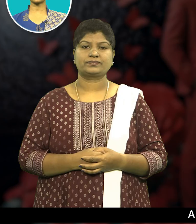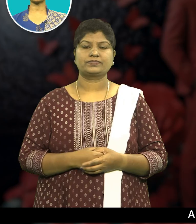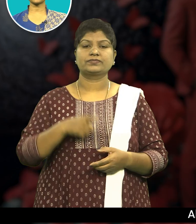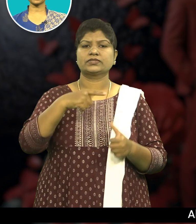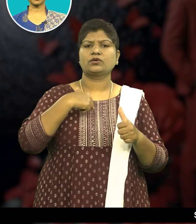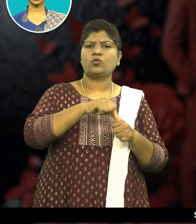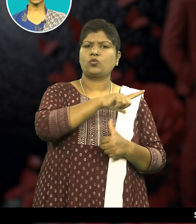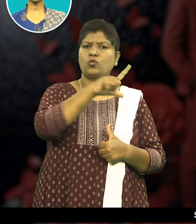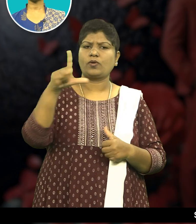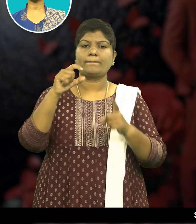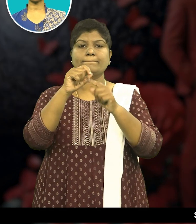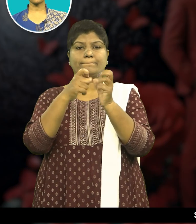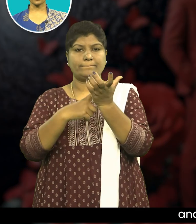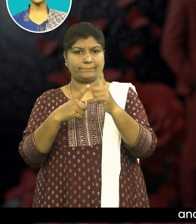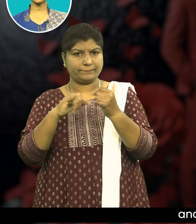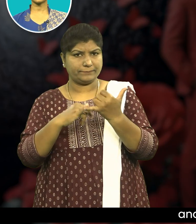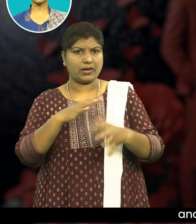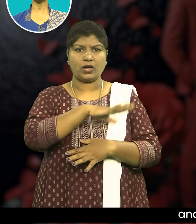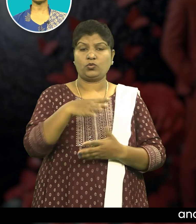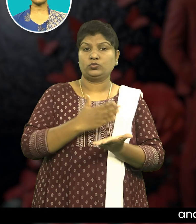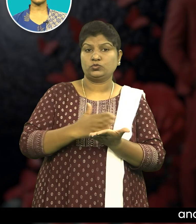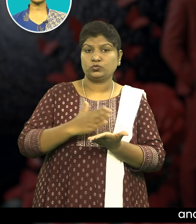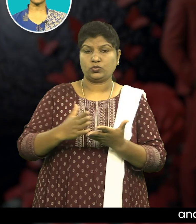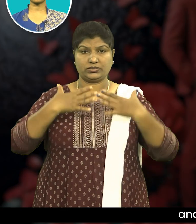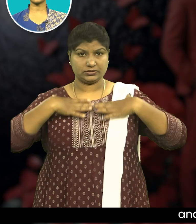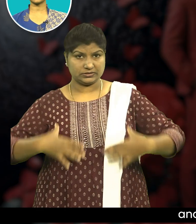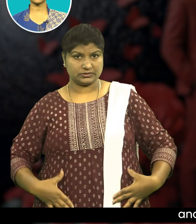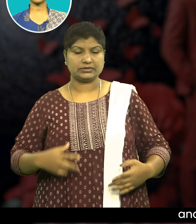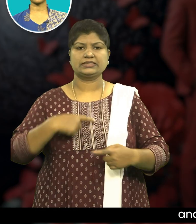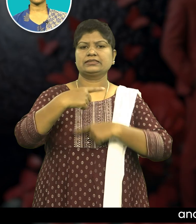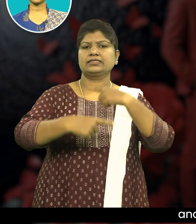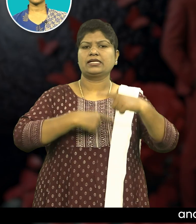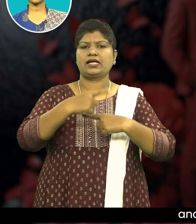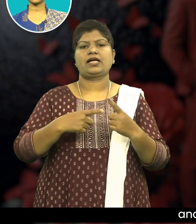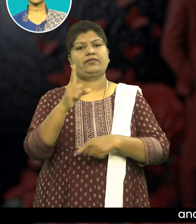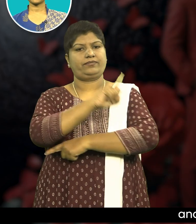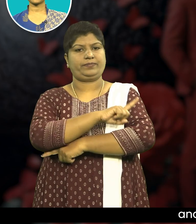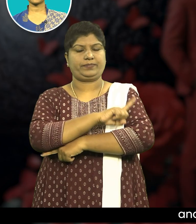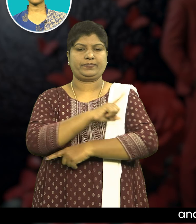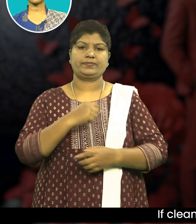All parts of the body should be washed and cleaned every day.